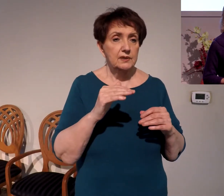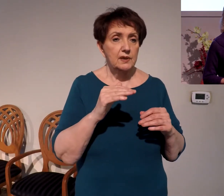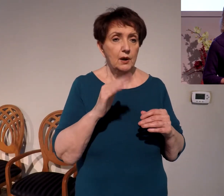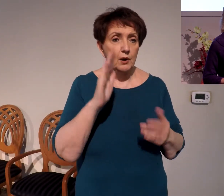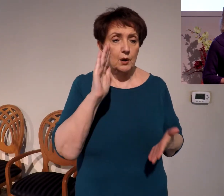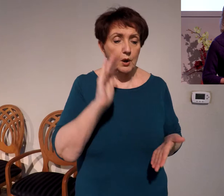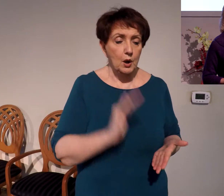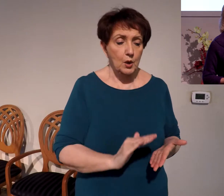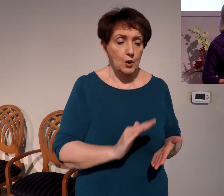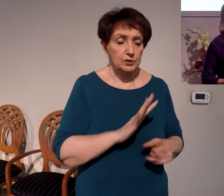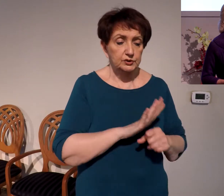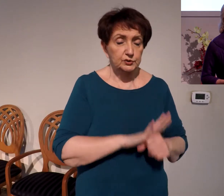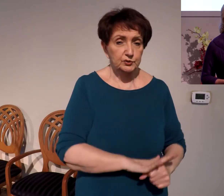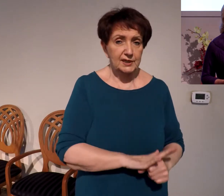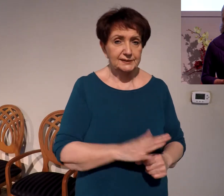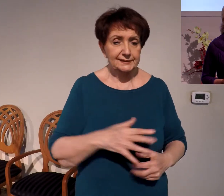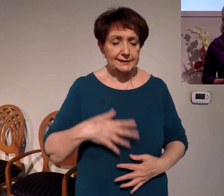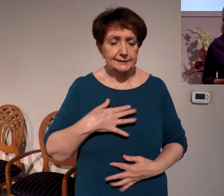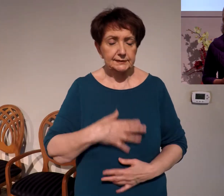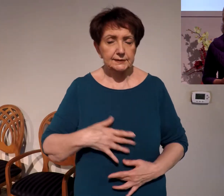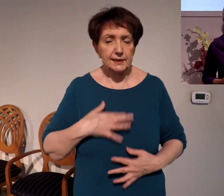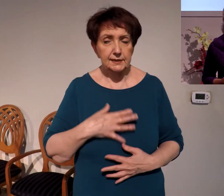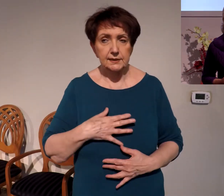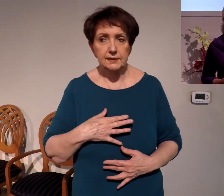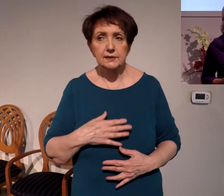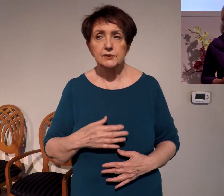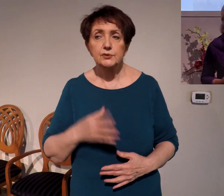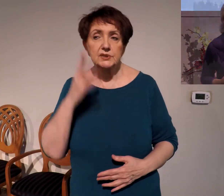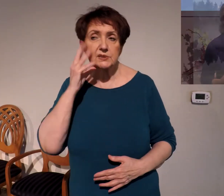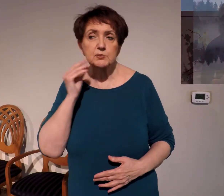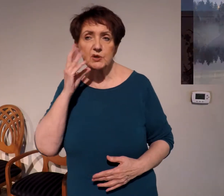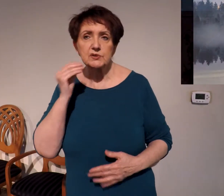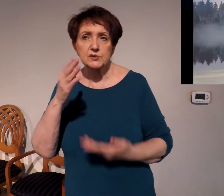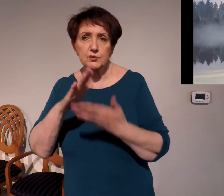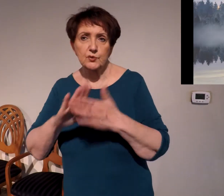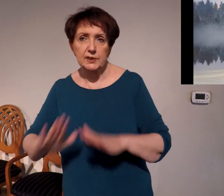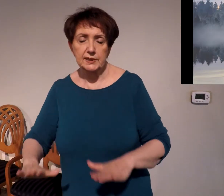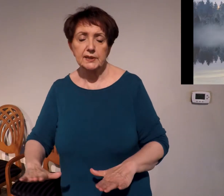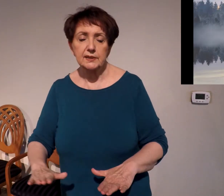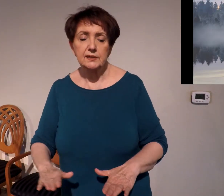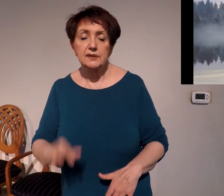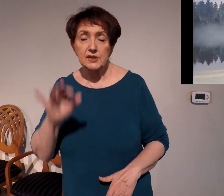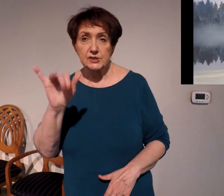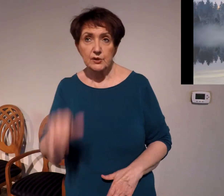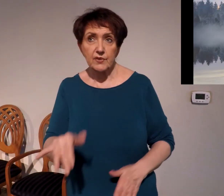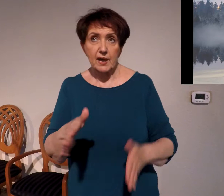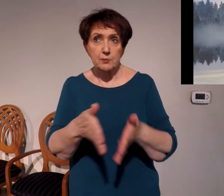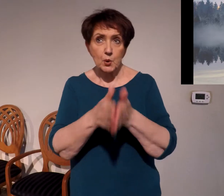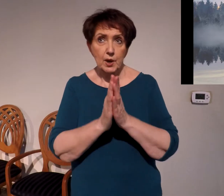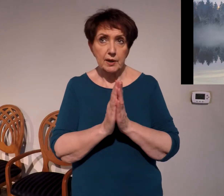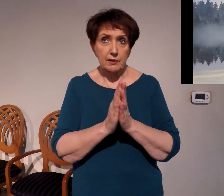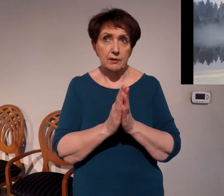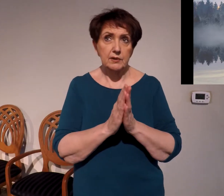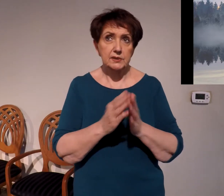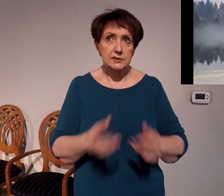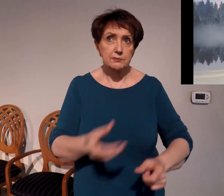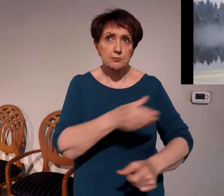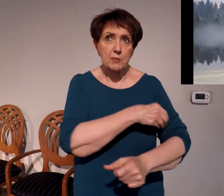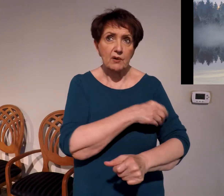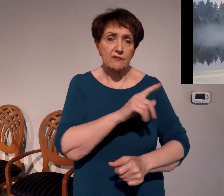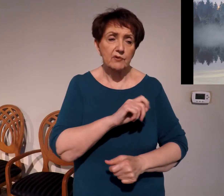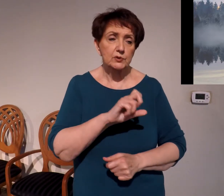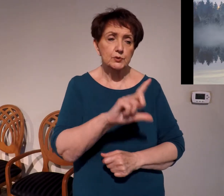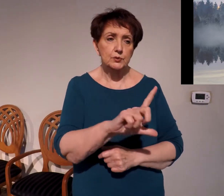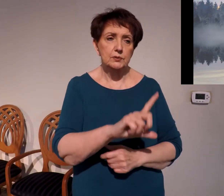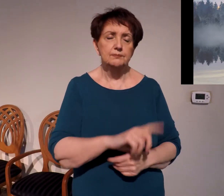it? To experience that serenity. So our serenity prayer is a powerful, powerful